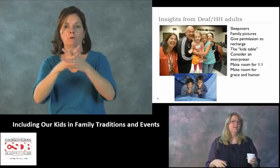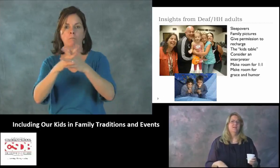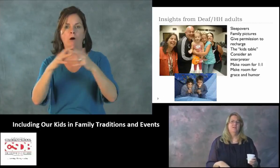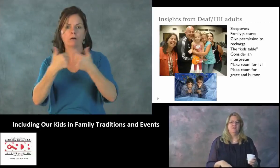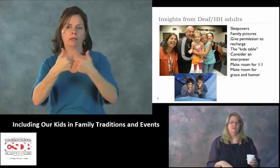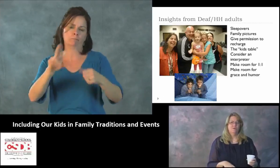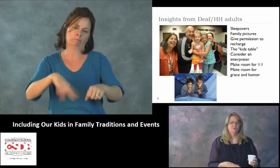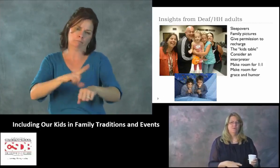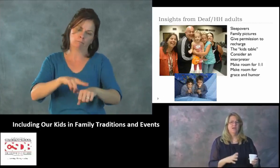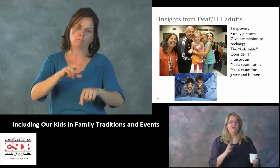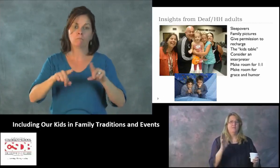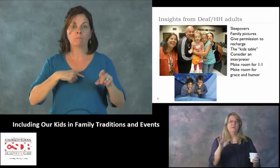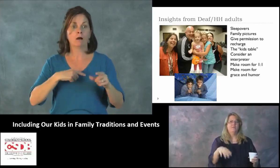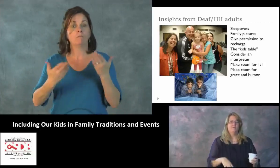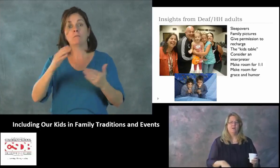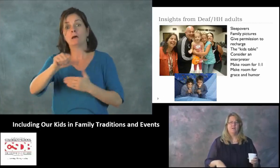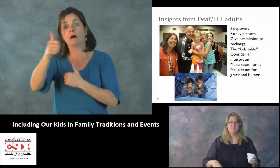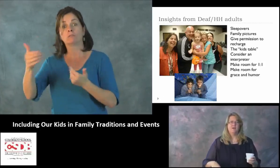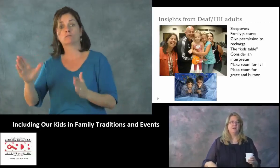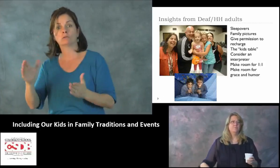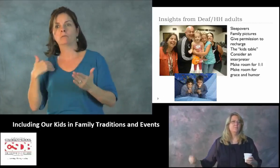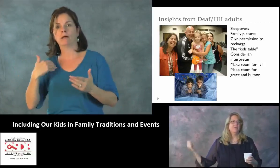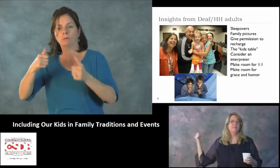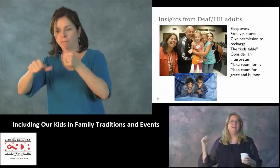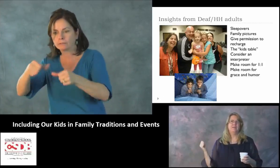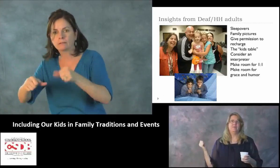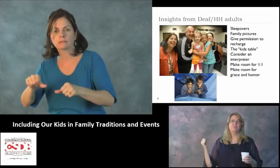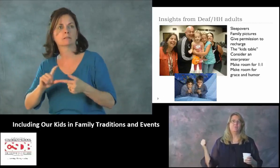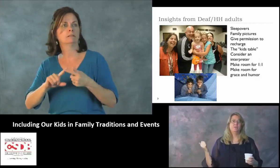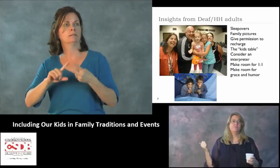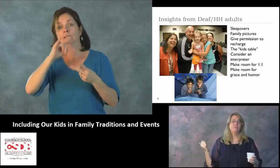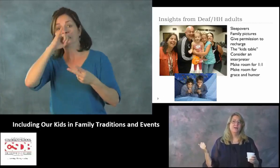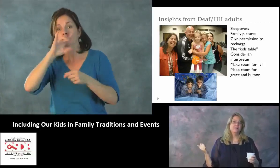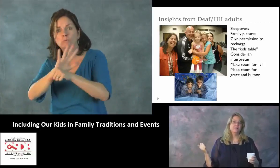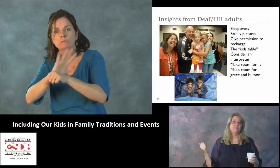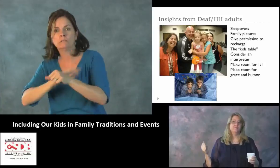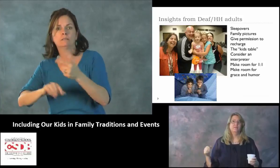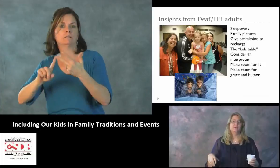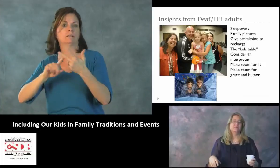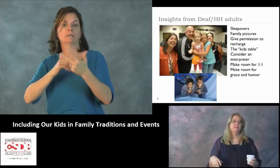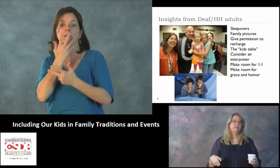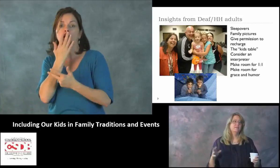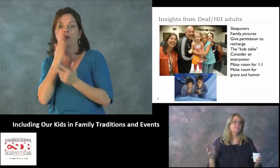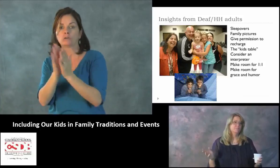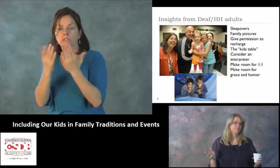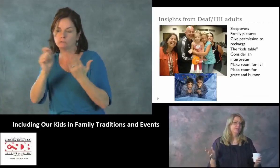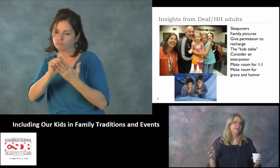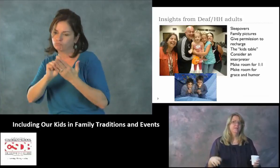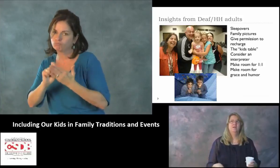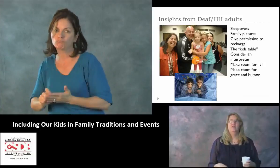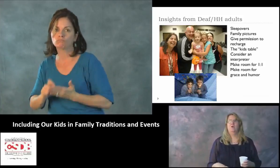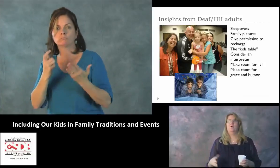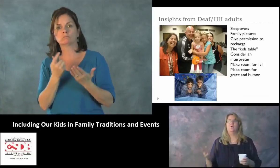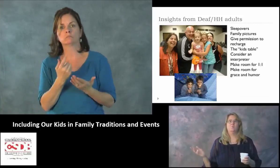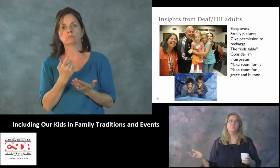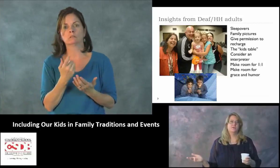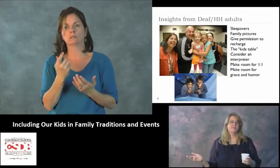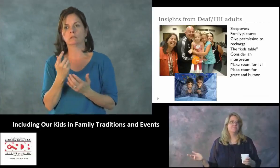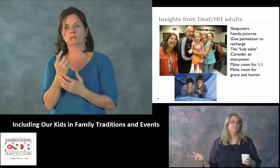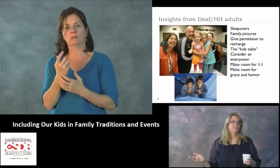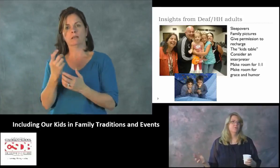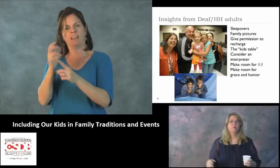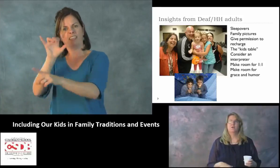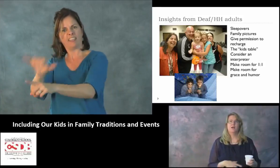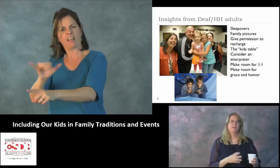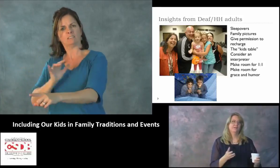Thanksgiving. The big football game's on, but maybe in the other room there's a puzzle, or there's a kids' movie, or